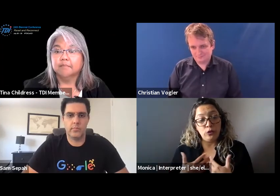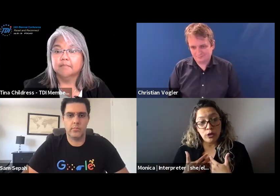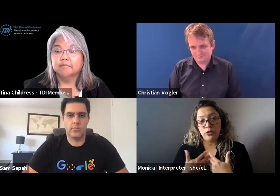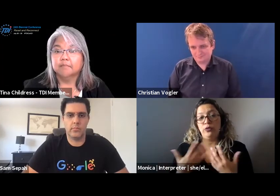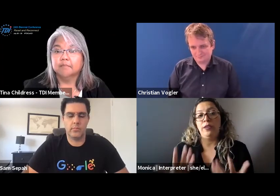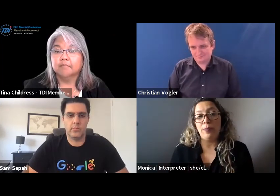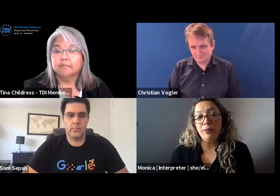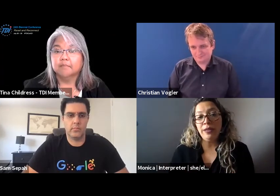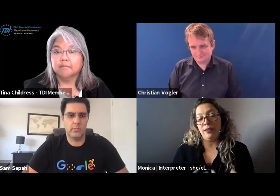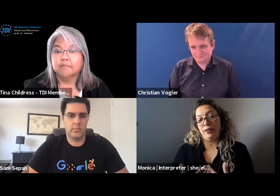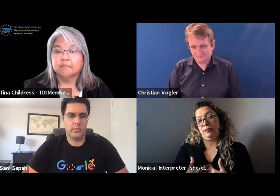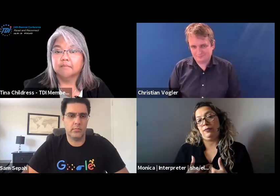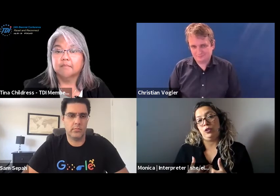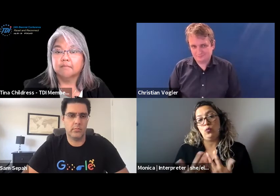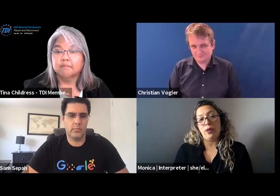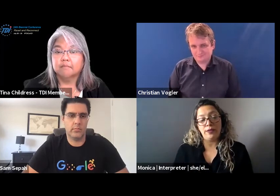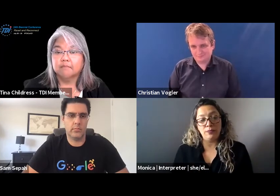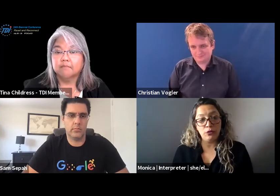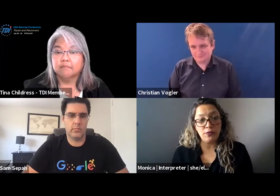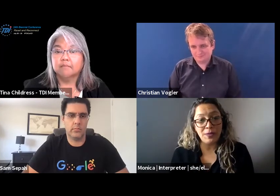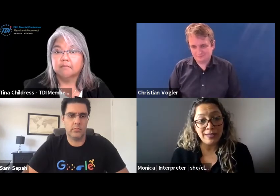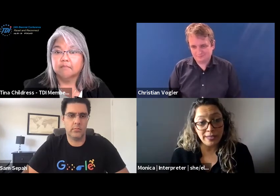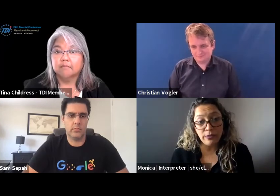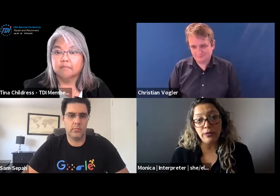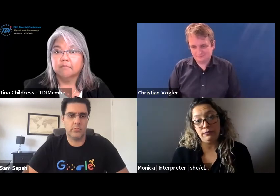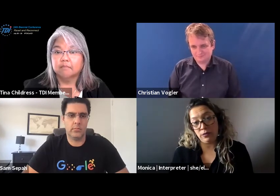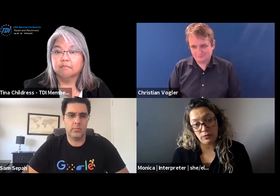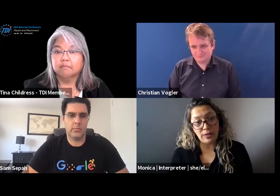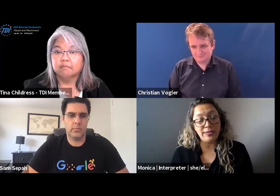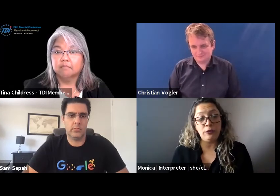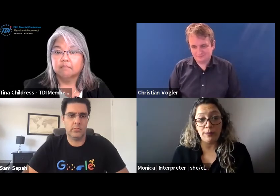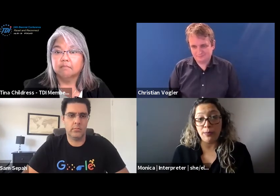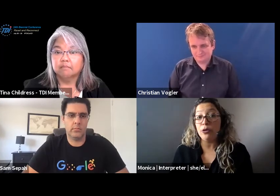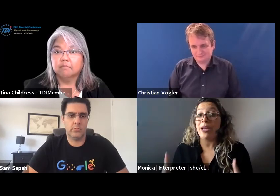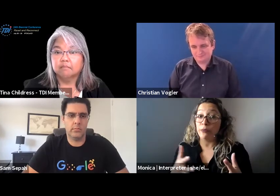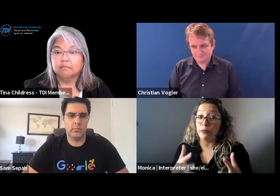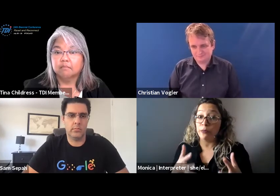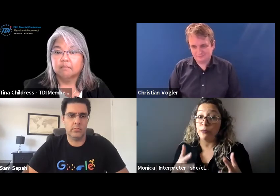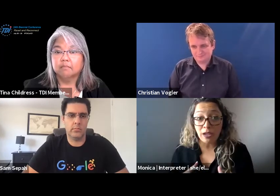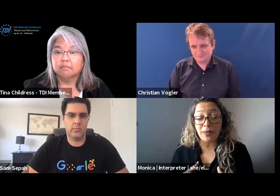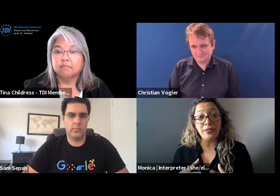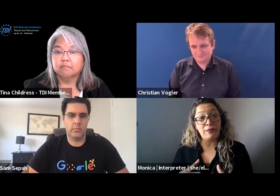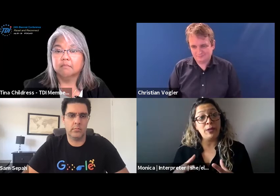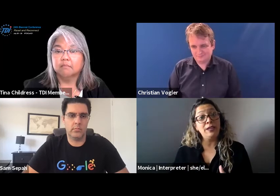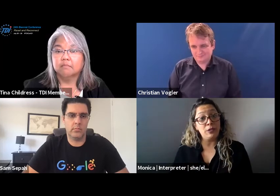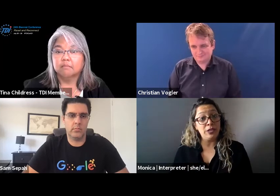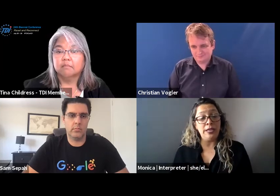If you are serving the public and you want that customer service to be ideal, then also that's incredibly important. Now, if we were just talking about the deaf-blind